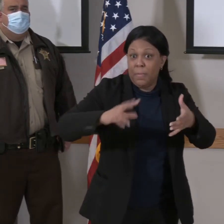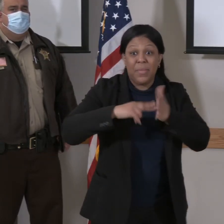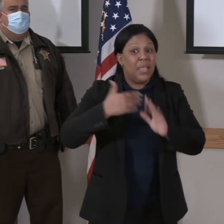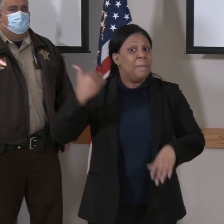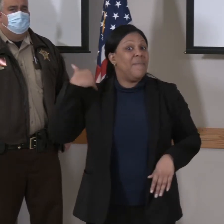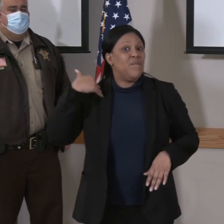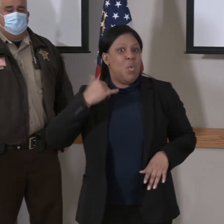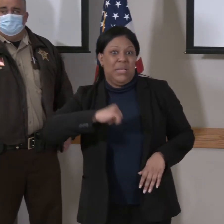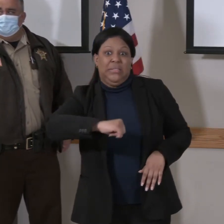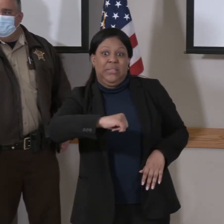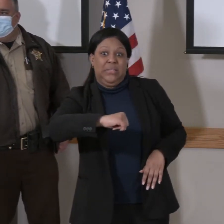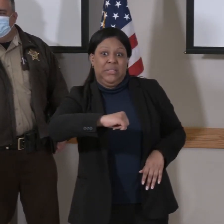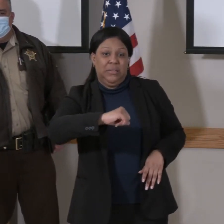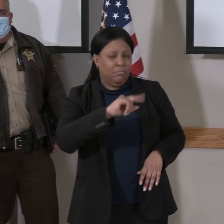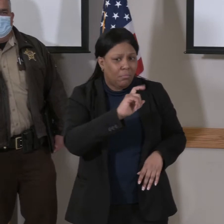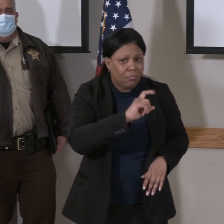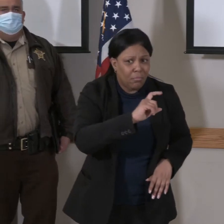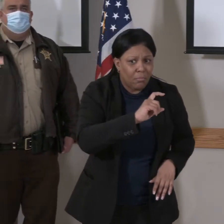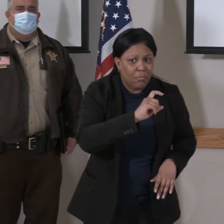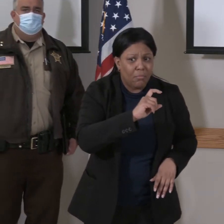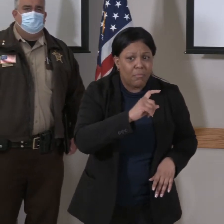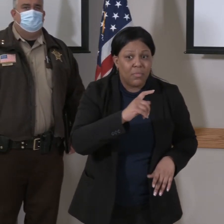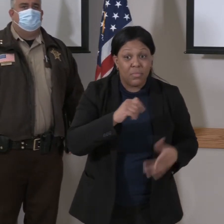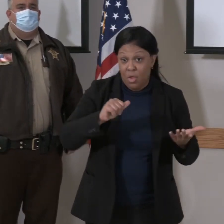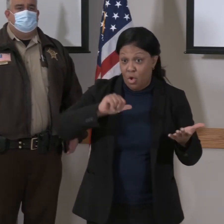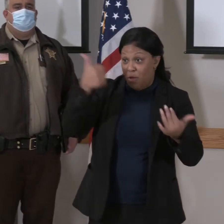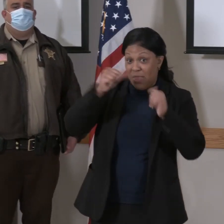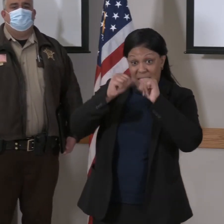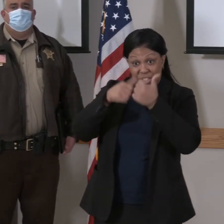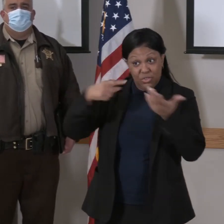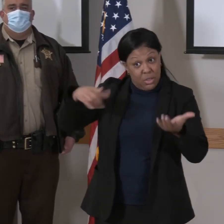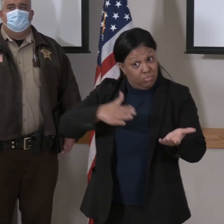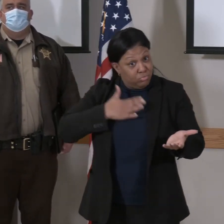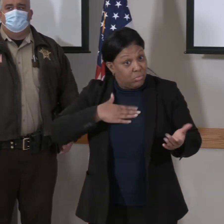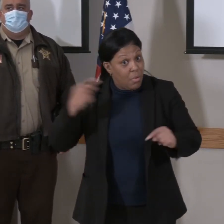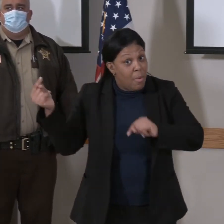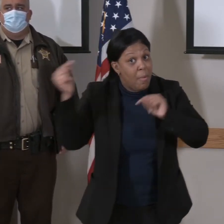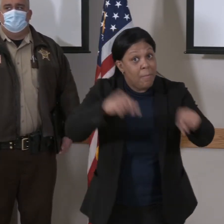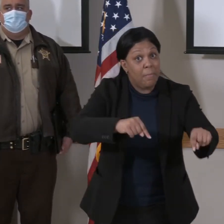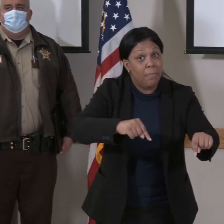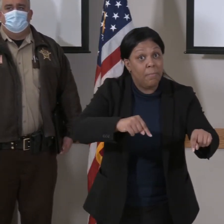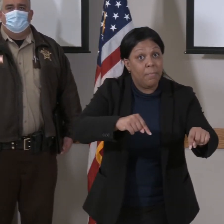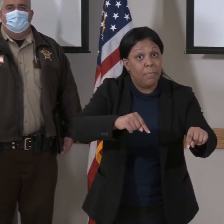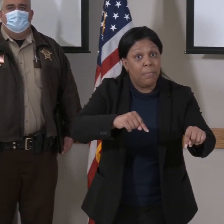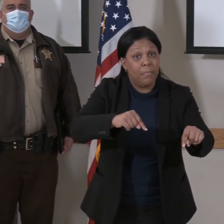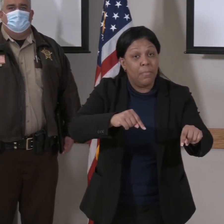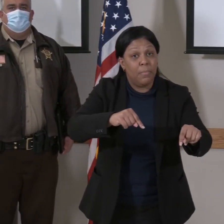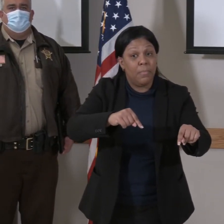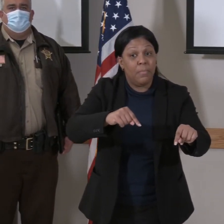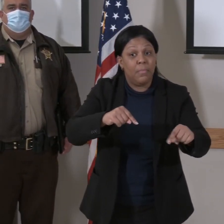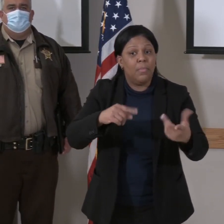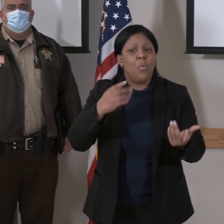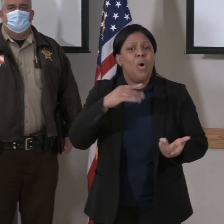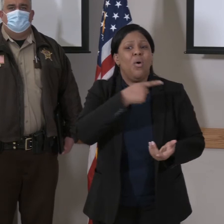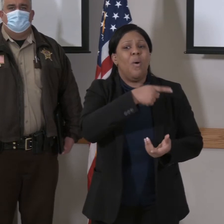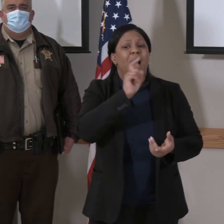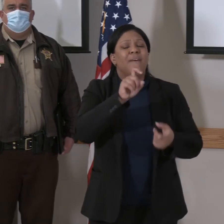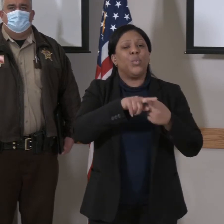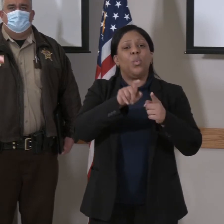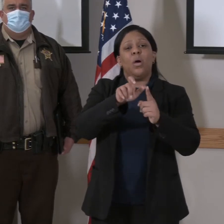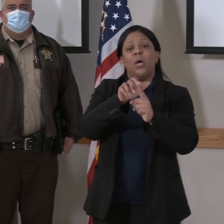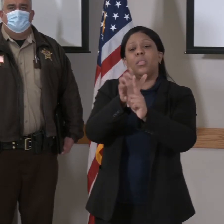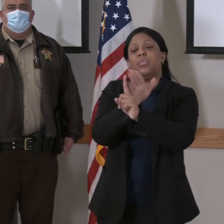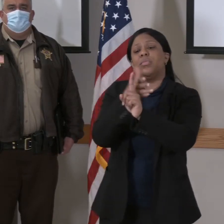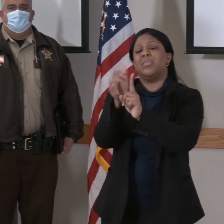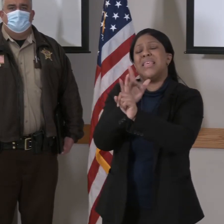here. Are outside agencies willing to come in when you have these conversations? Do they need to be talked into it and have